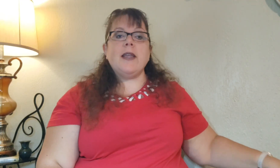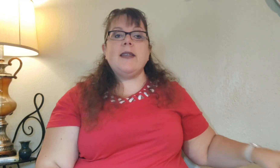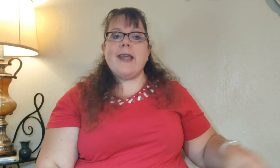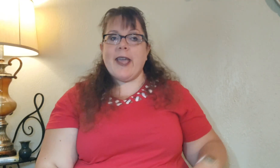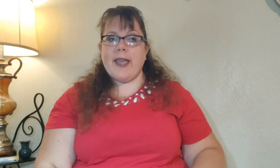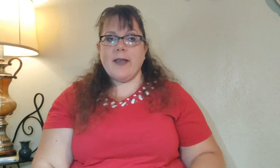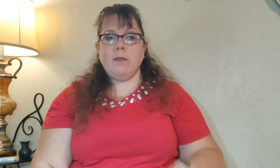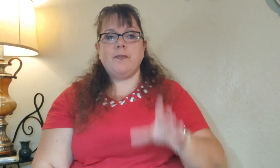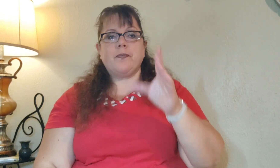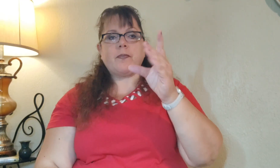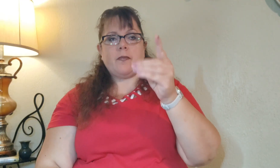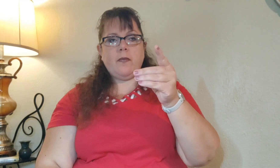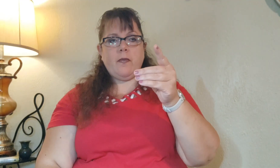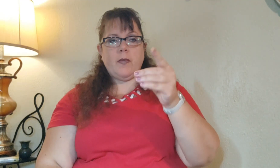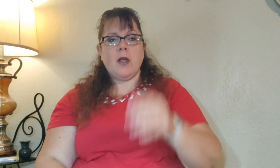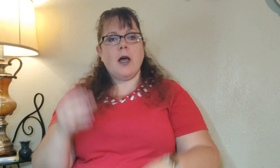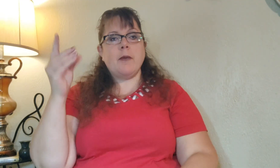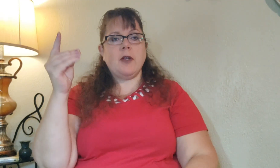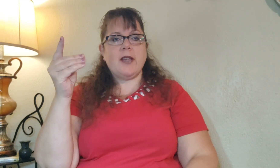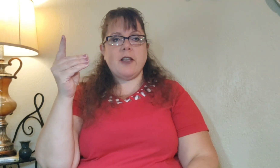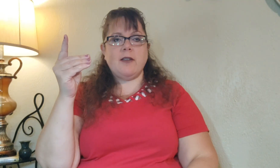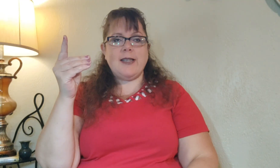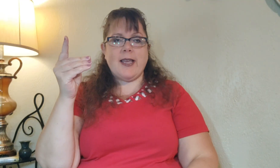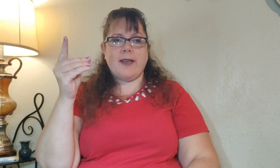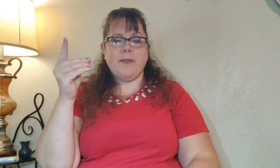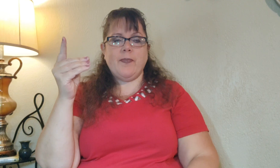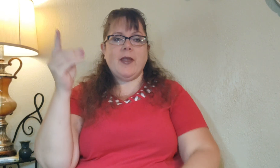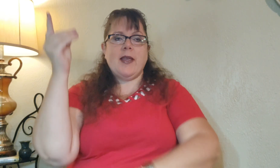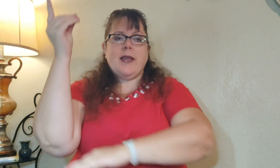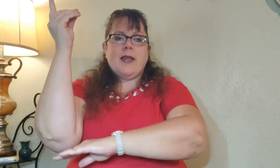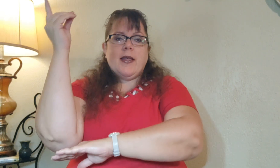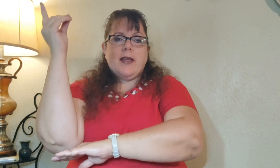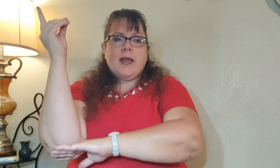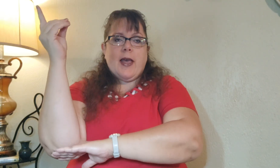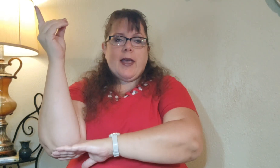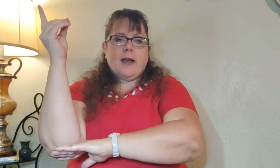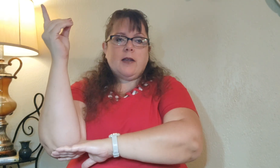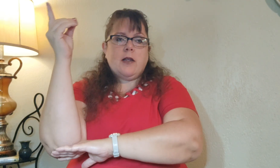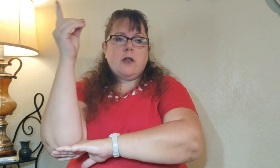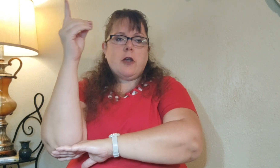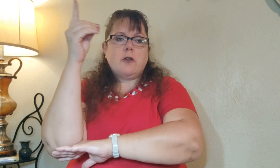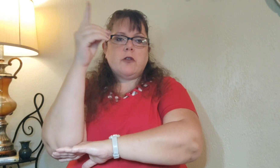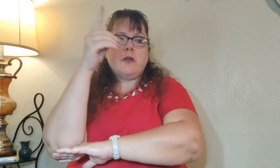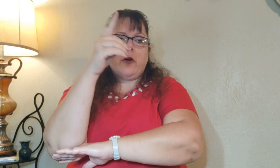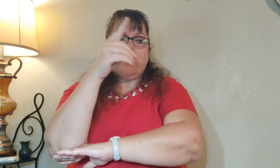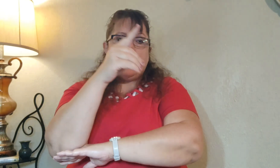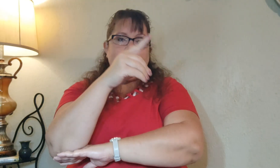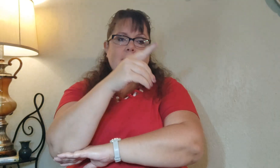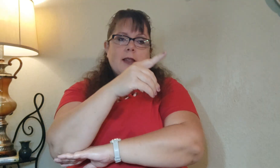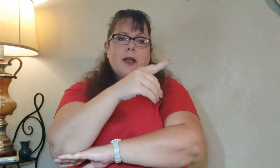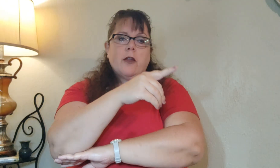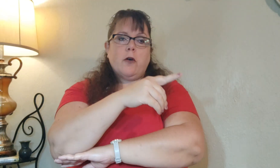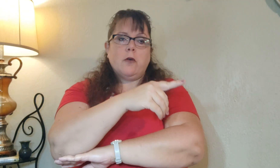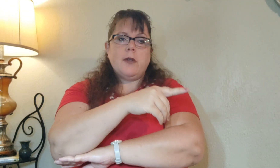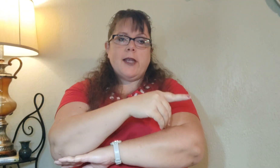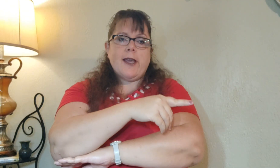Then day, you take your D, and you go slowly, like the whole